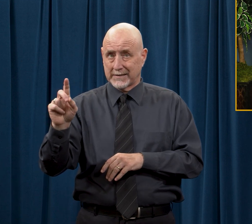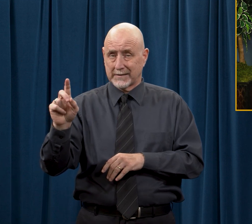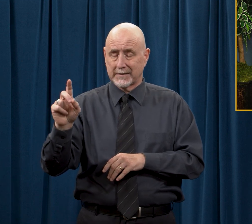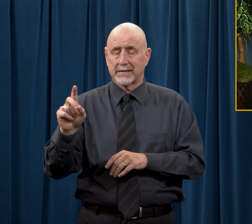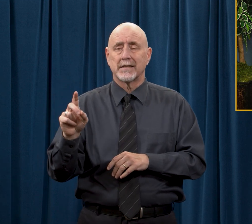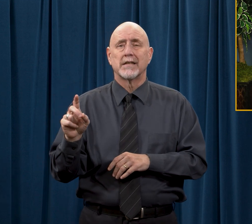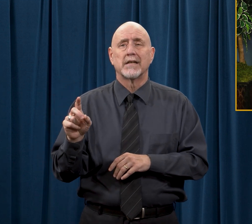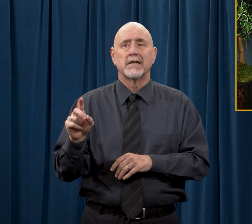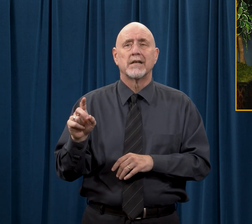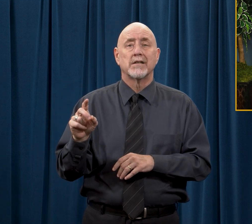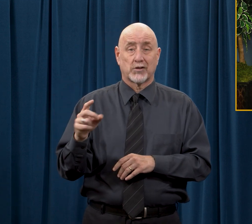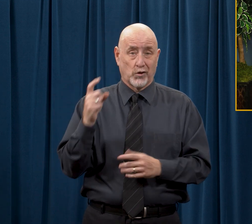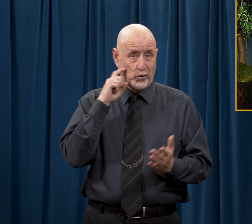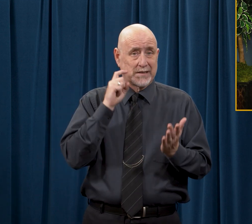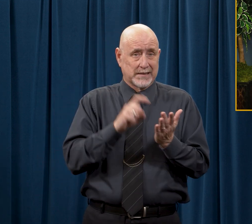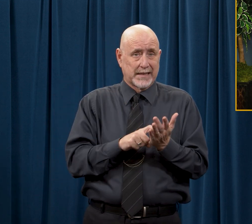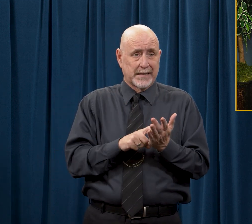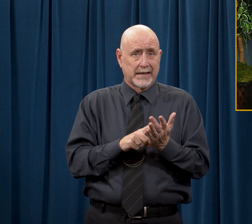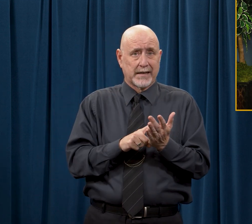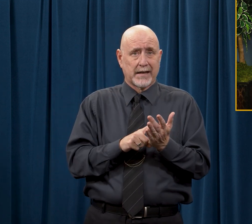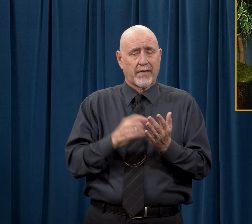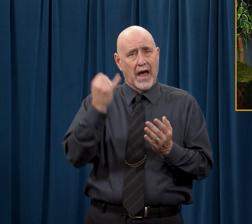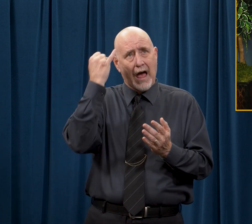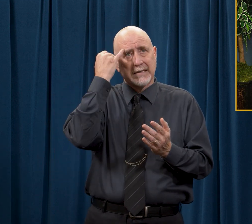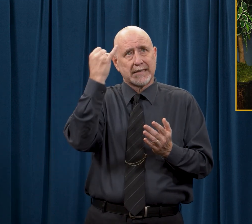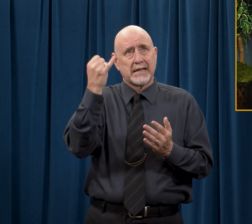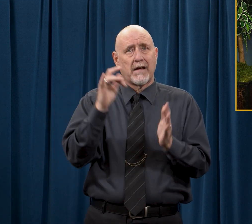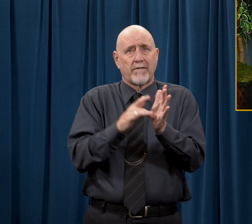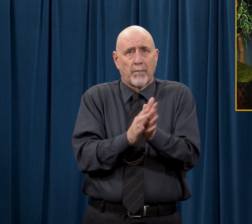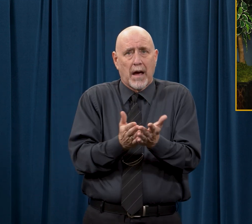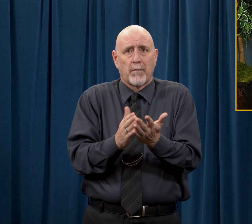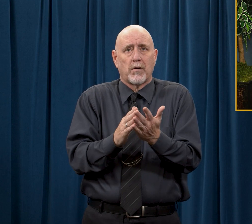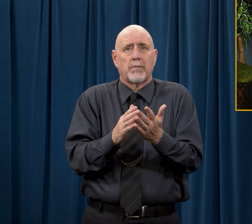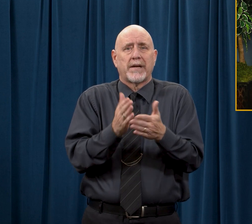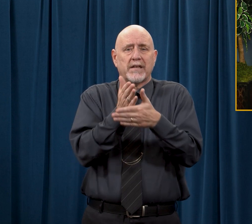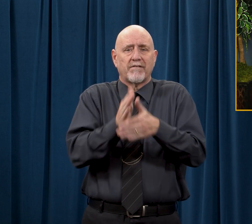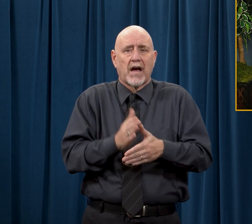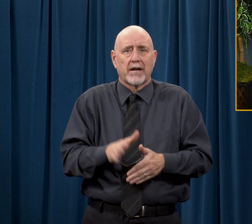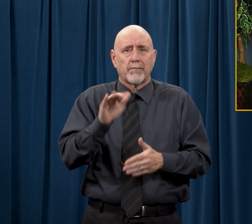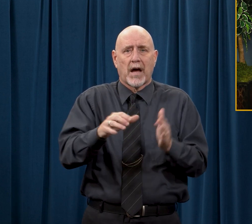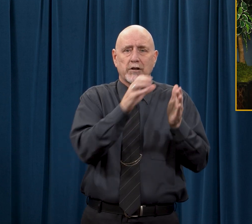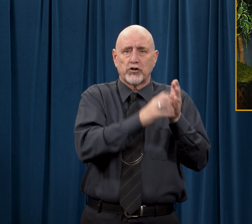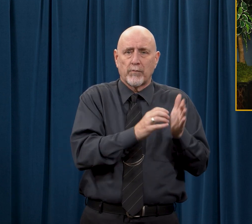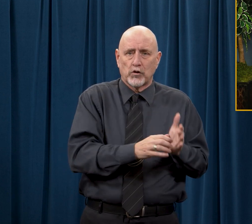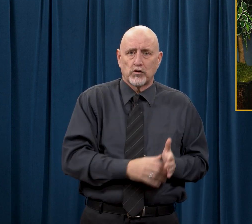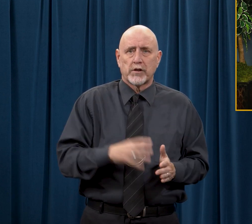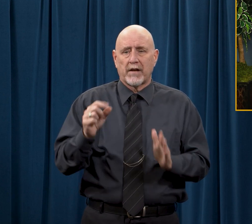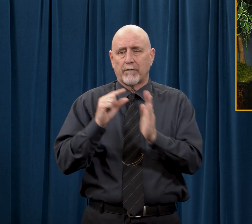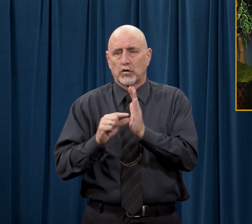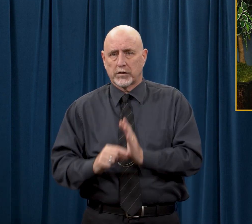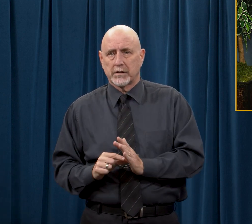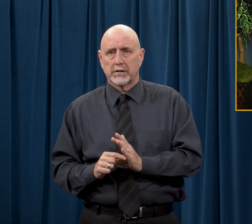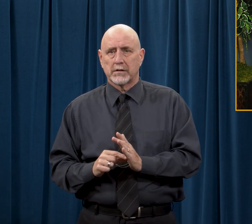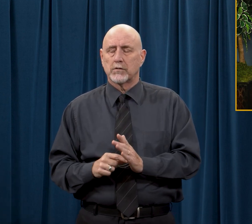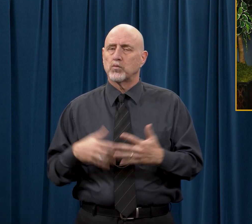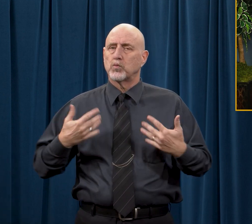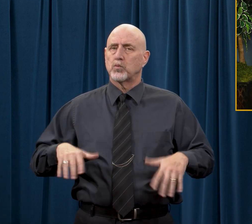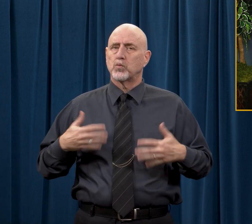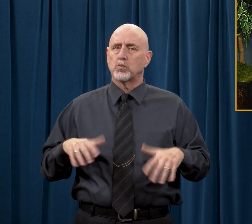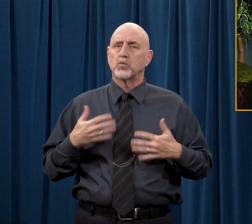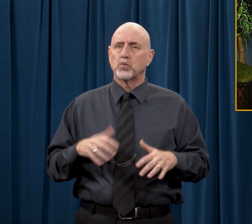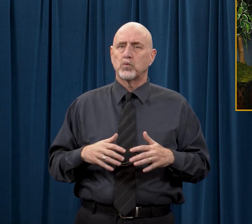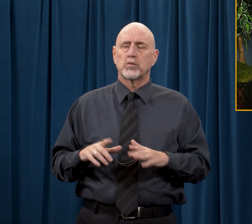1227 AD. So you can see that the idea of the Bible being divided into chapters and